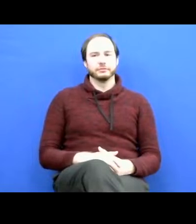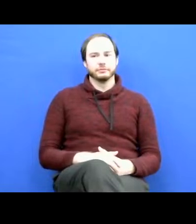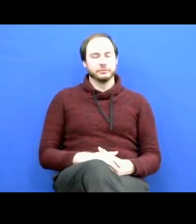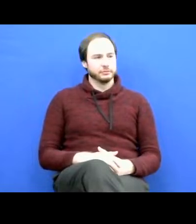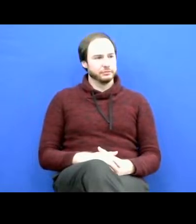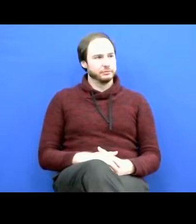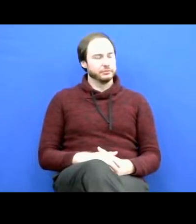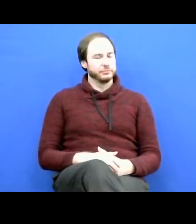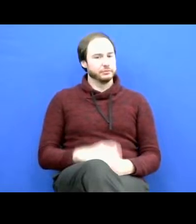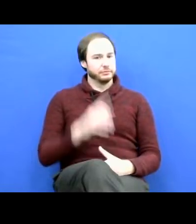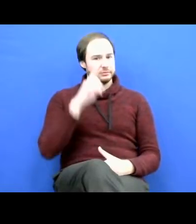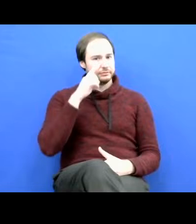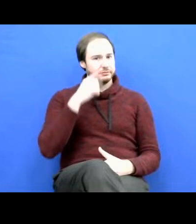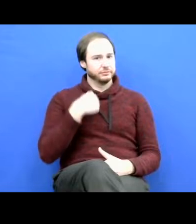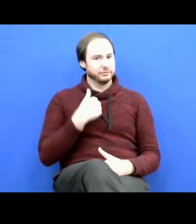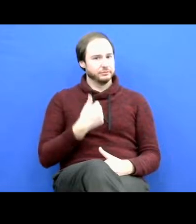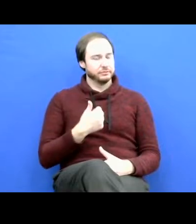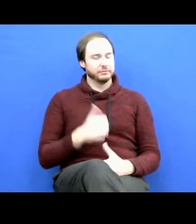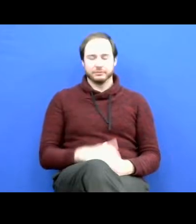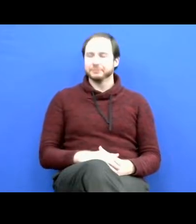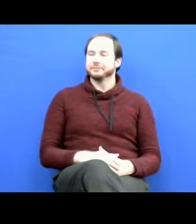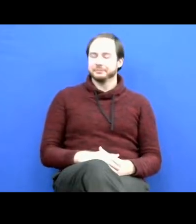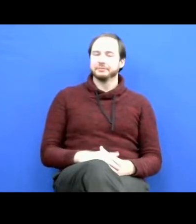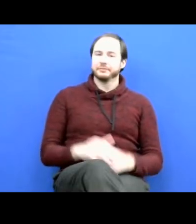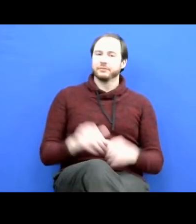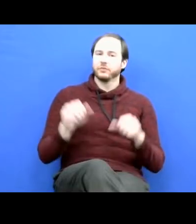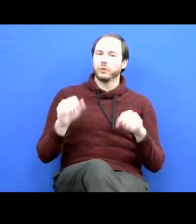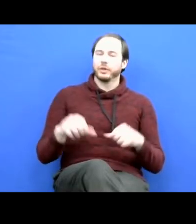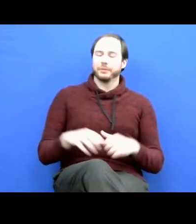Okay, can you hear me? We can.